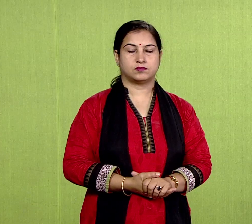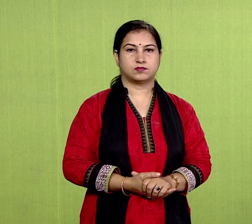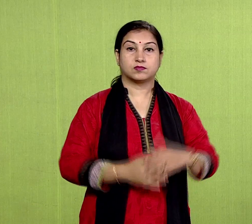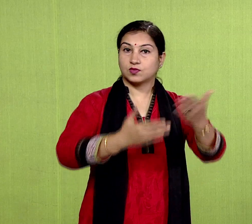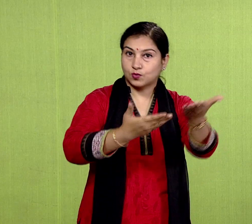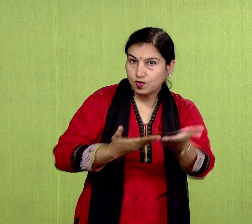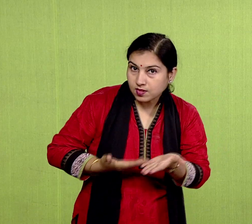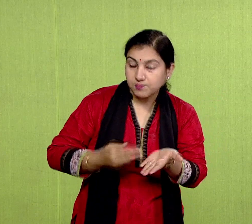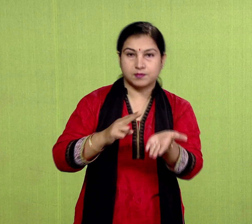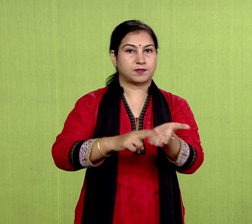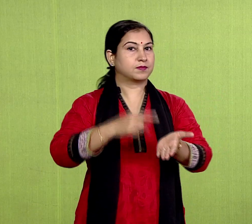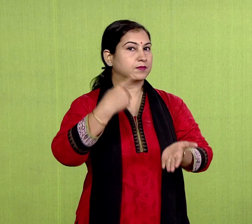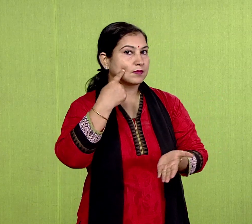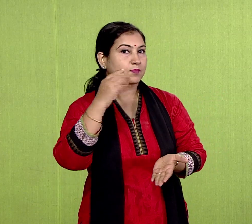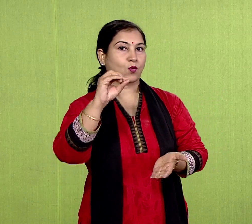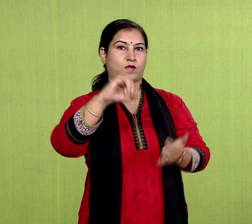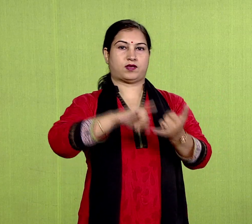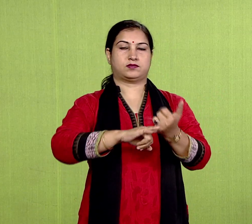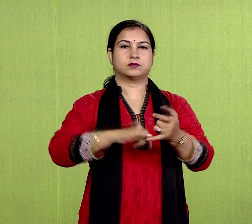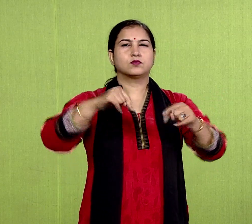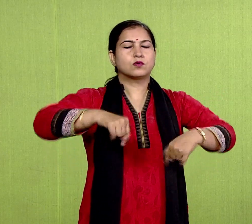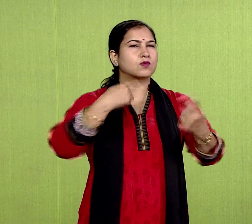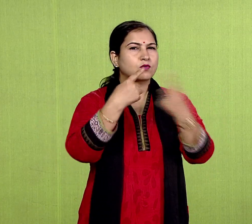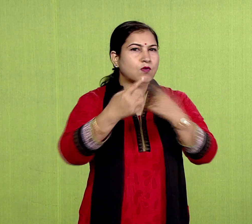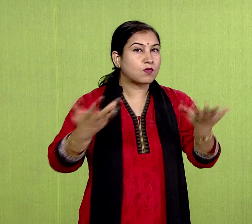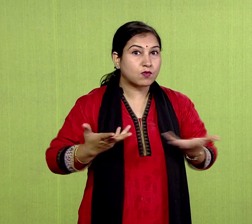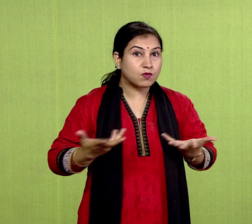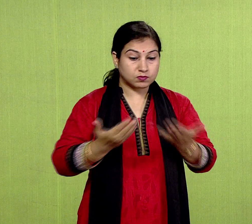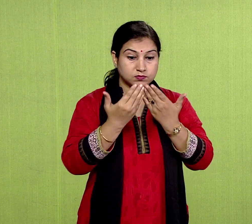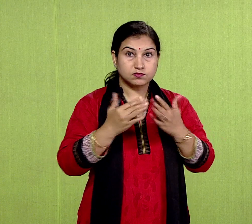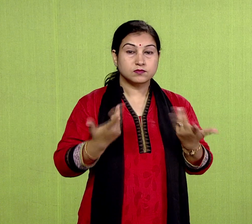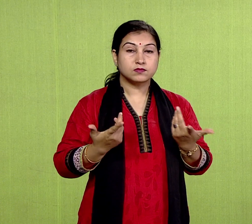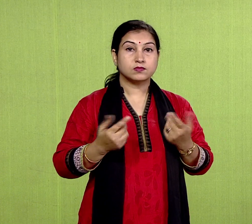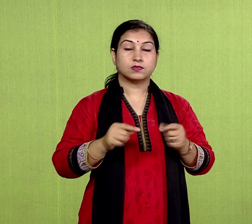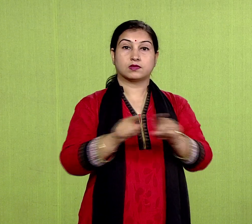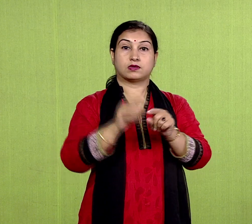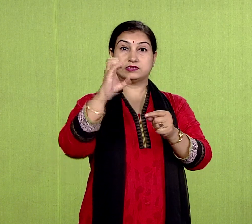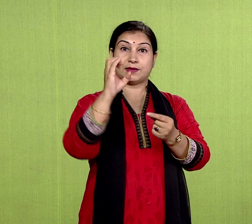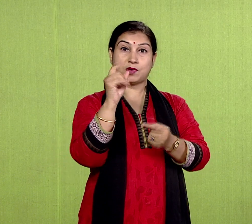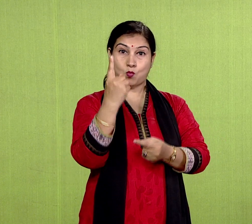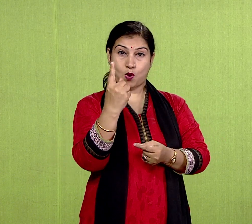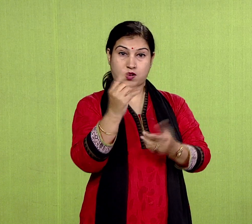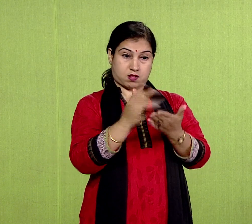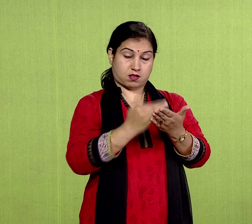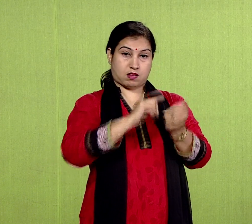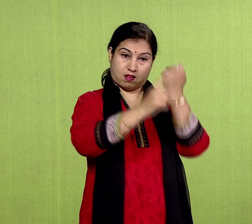Welcome to NIOS. Today we will study the last part of chapter 1. Our topic